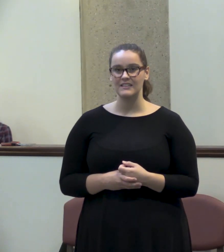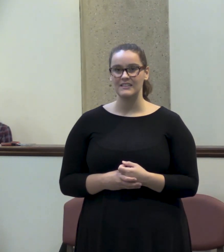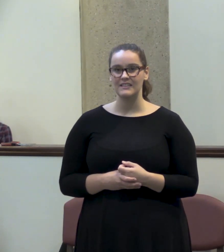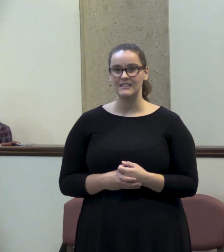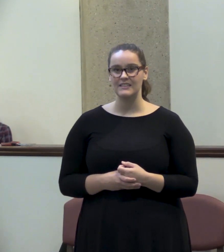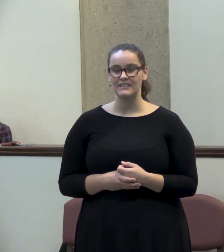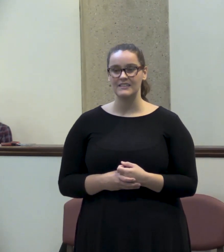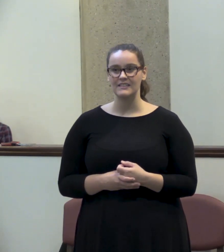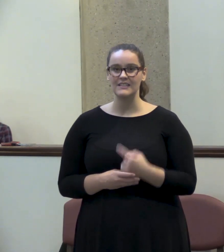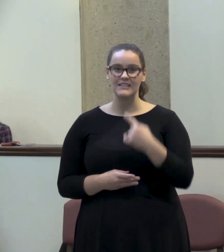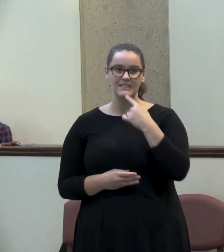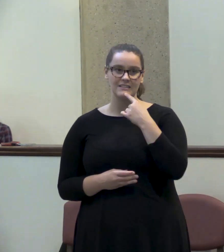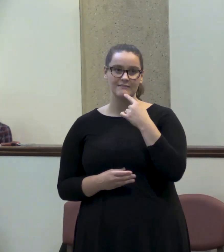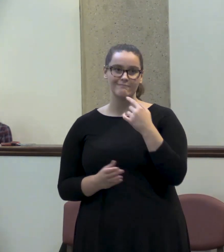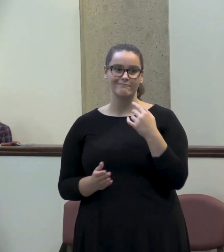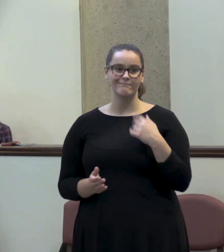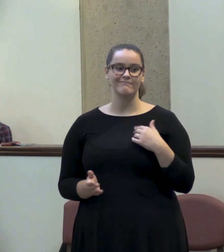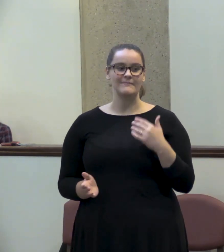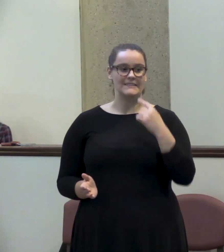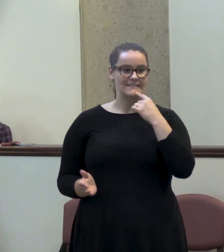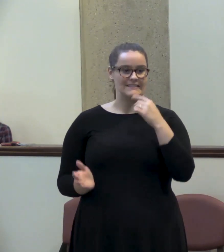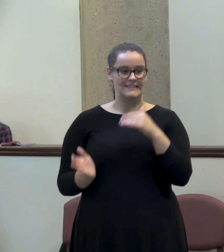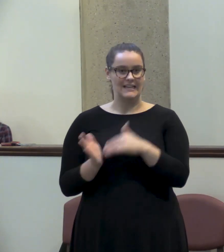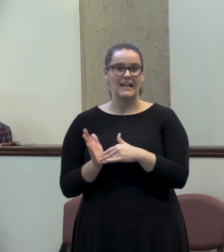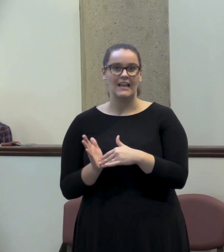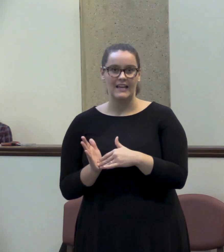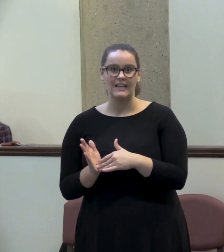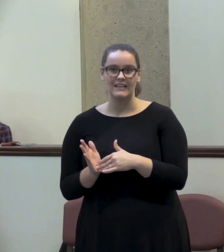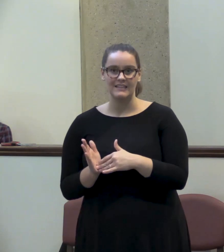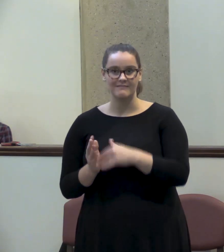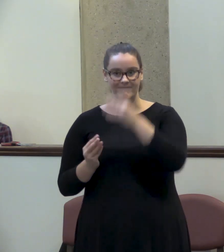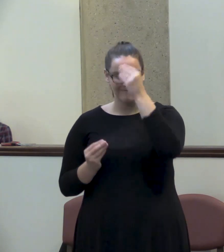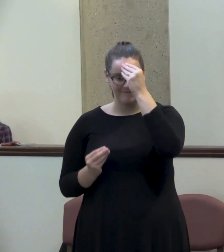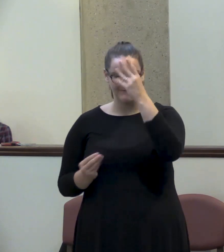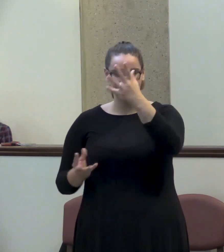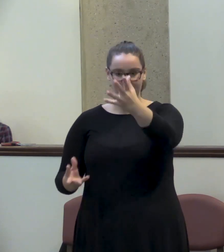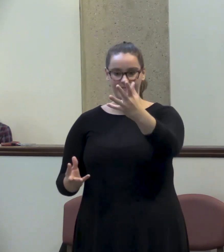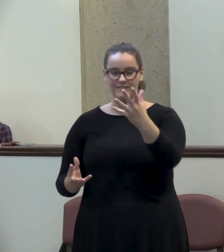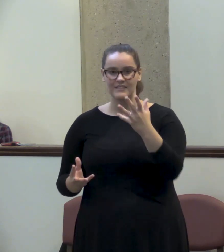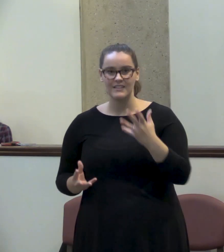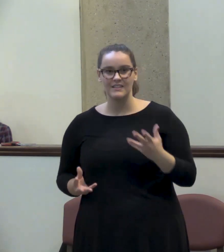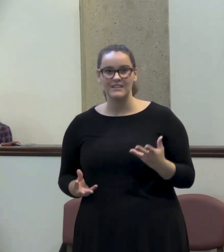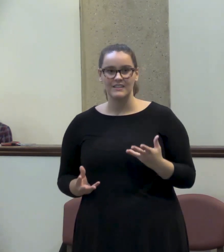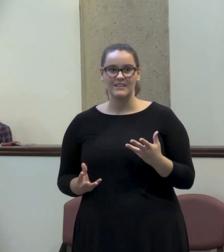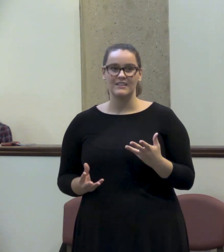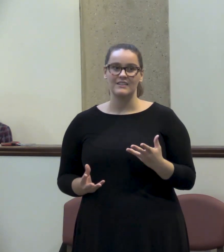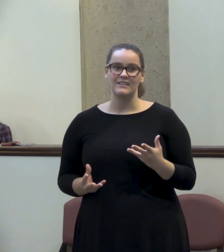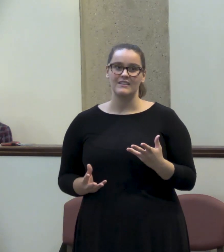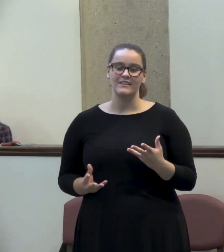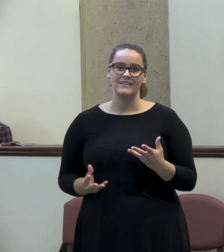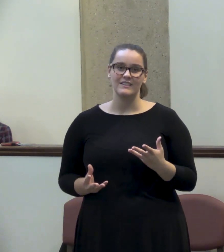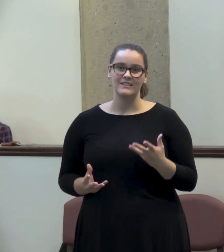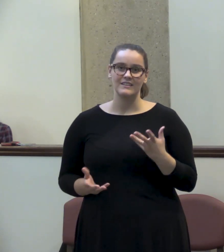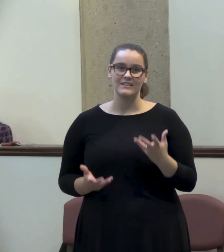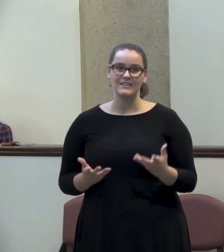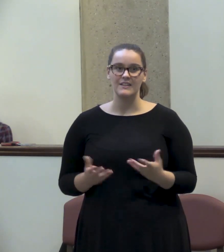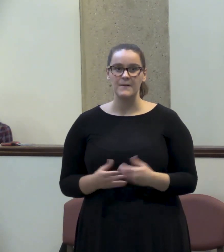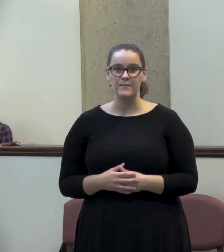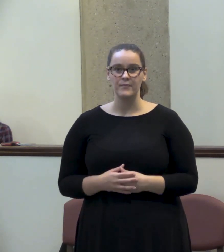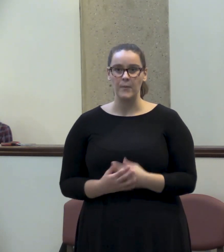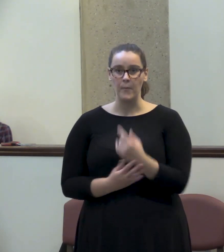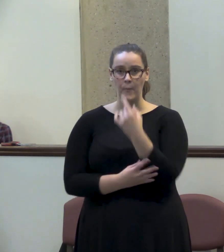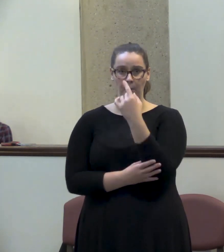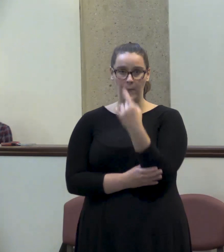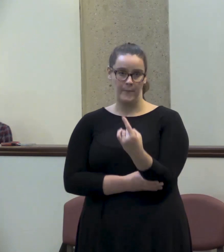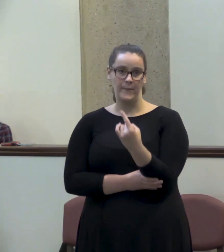saying repeating the lesson that I've been trying to get out throughout this entire speech, which is just that, like,